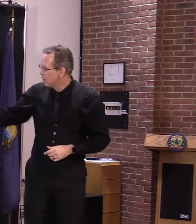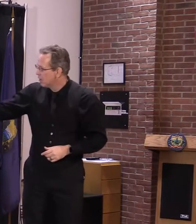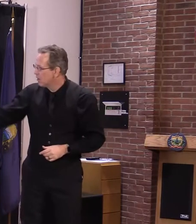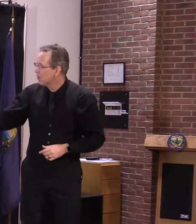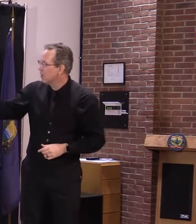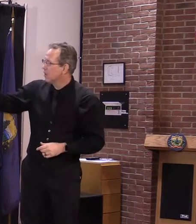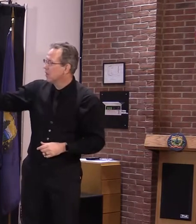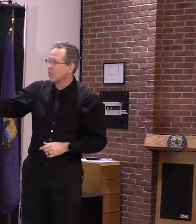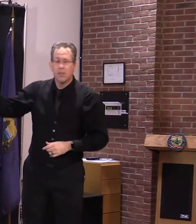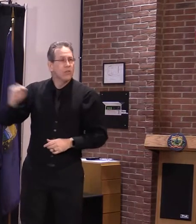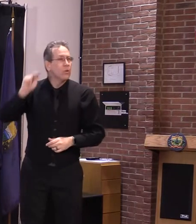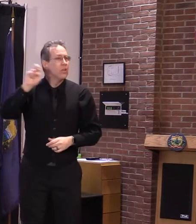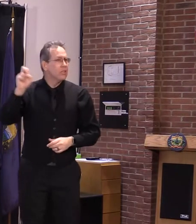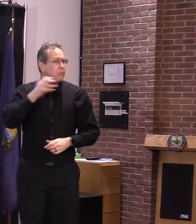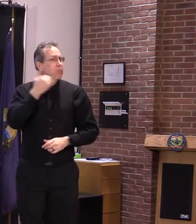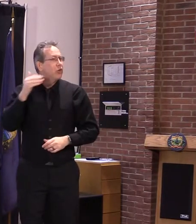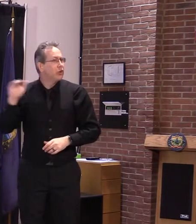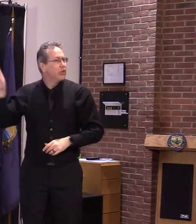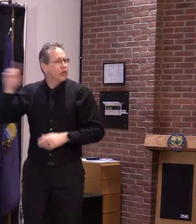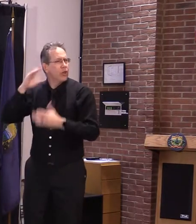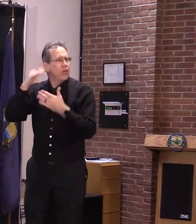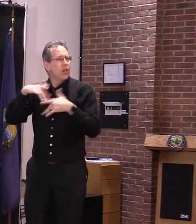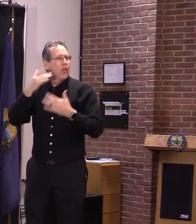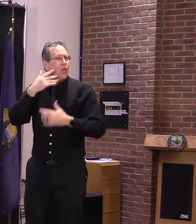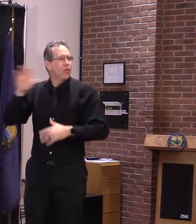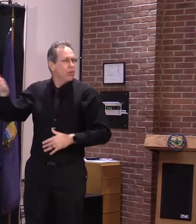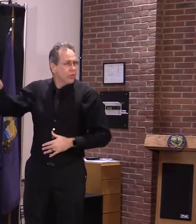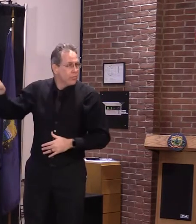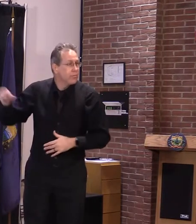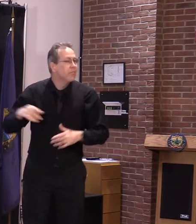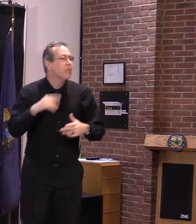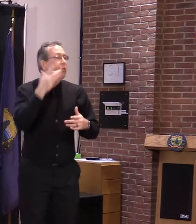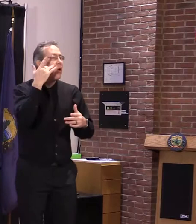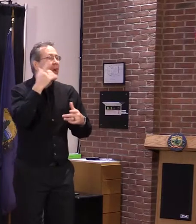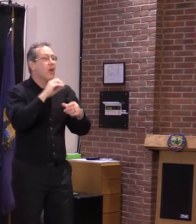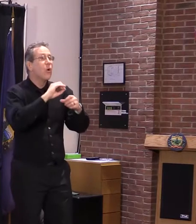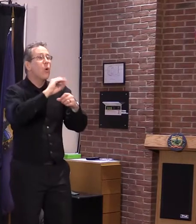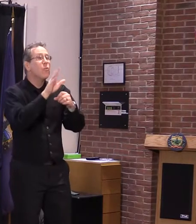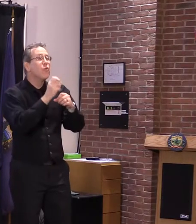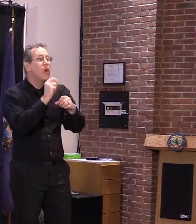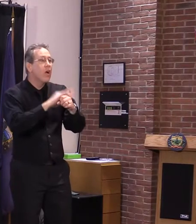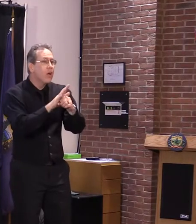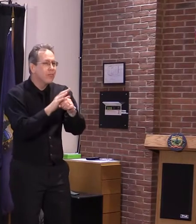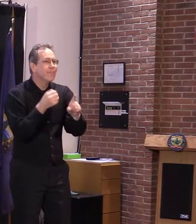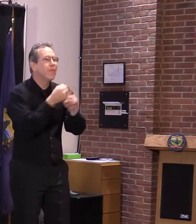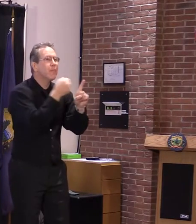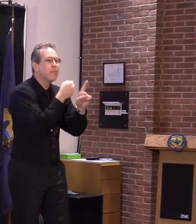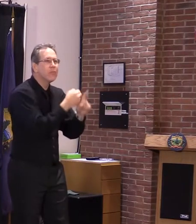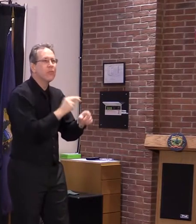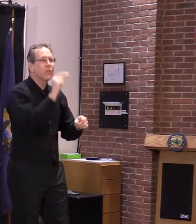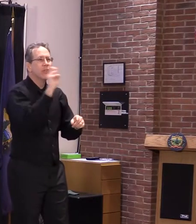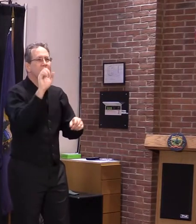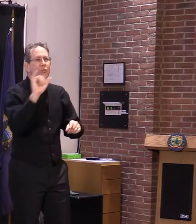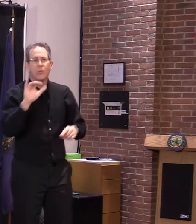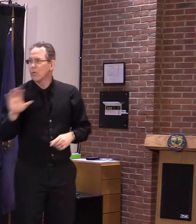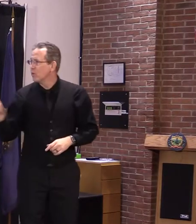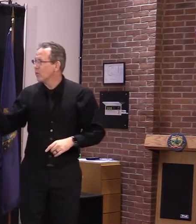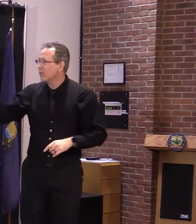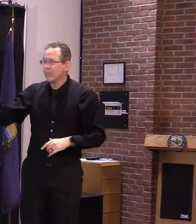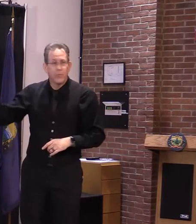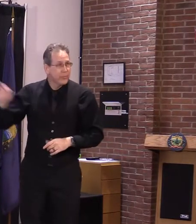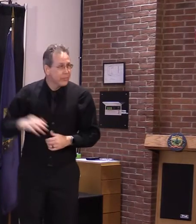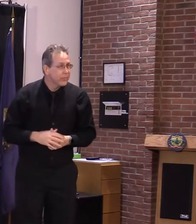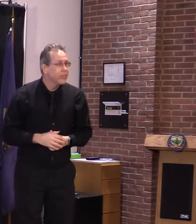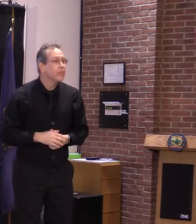had the experience most significantly right before the holidays, during the holidays, and after the holidays. But still other parts of the country are seeing